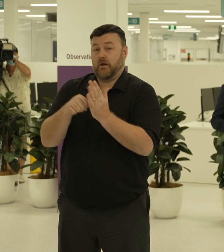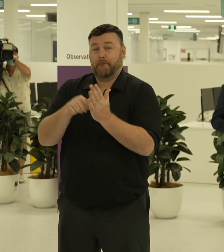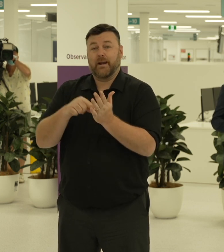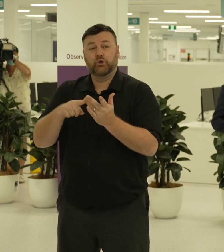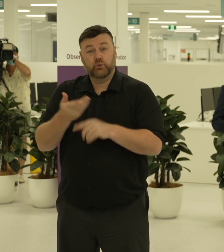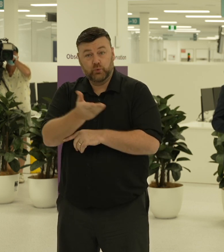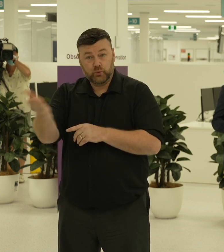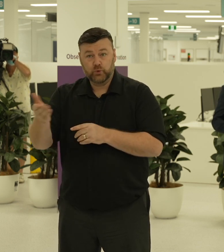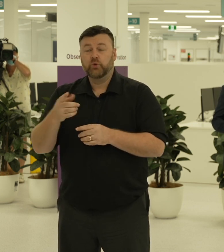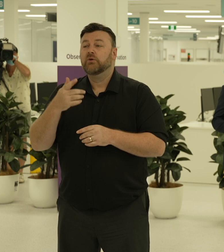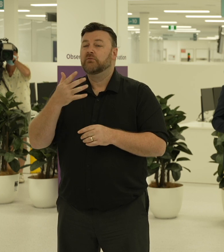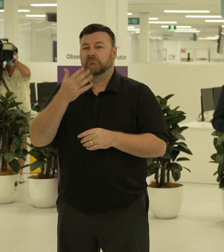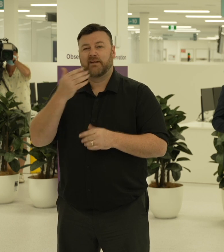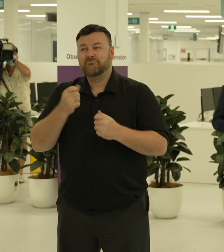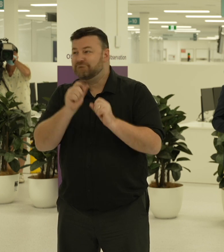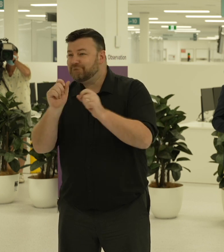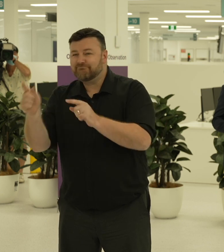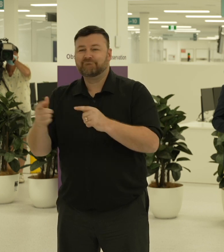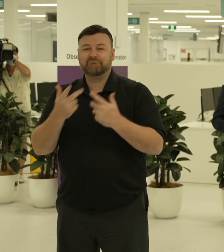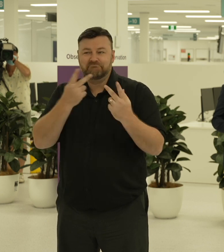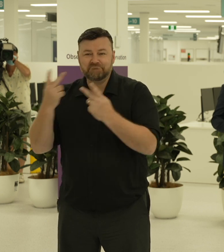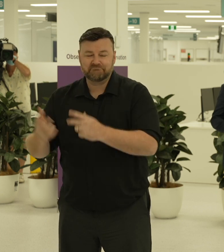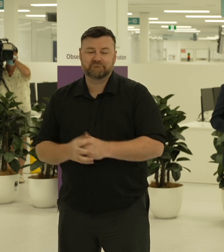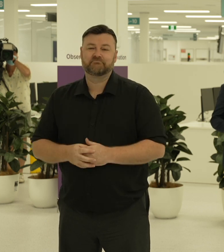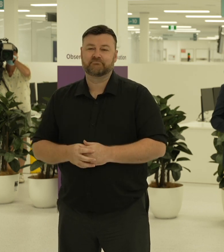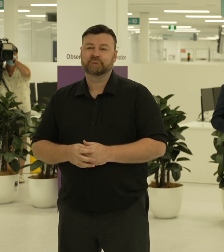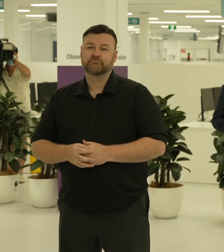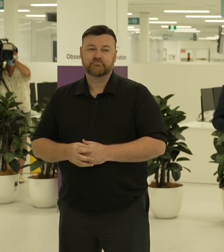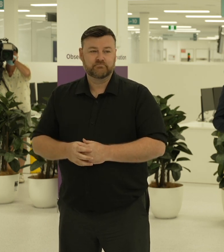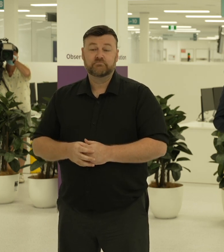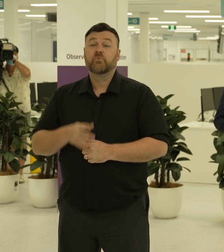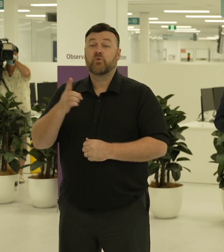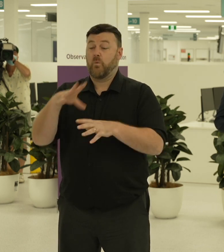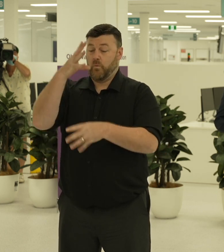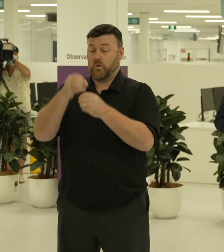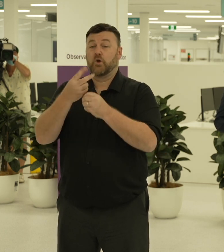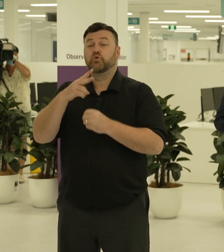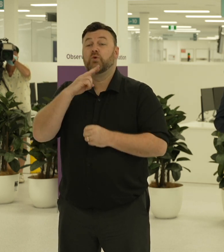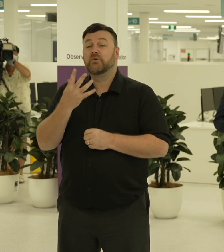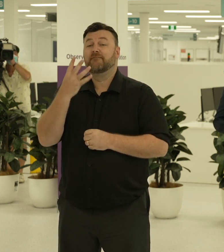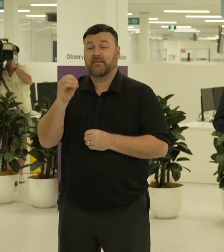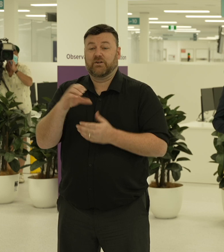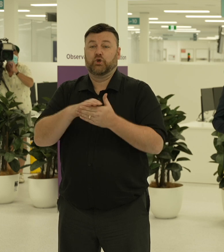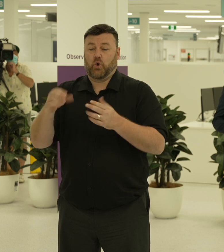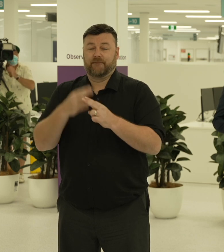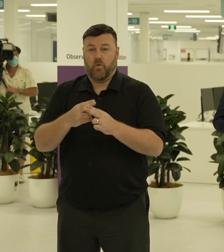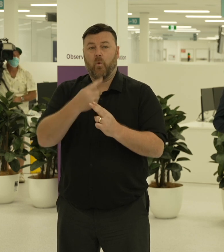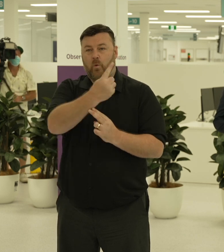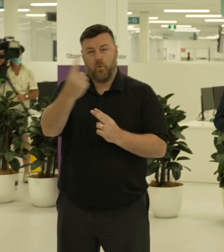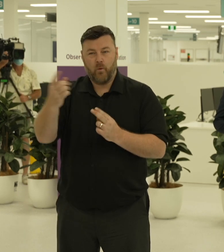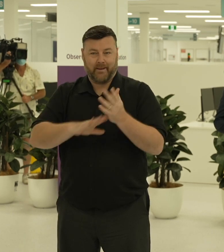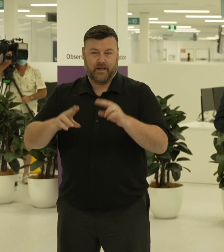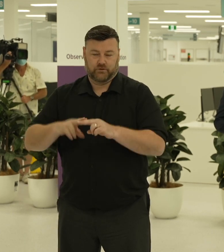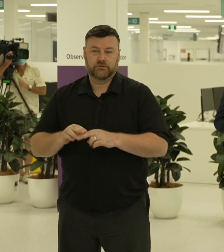South Wales has to offer, as well as our tourism providers right across the state. So it's $250 for parents. Those vouchers